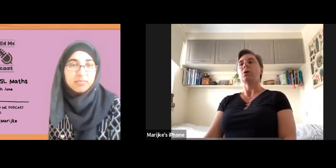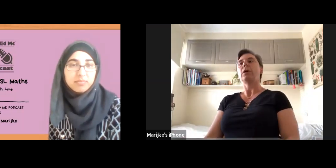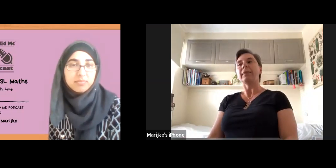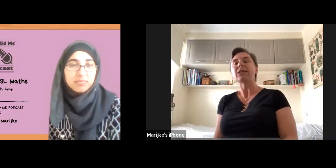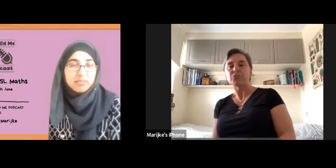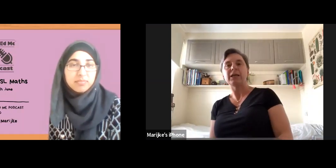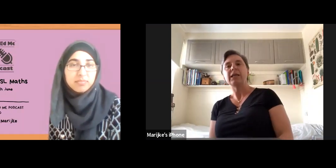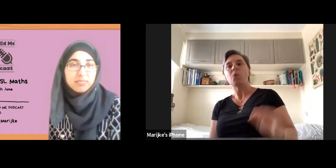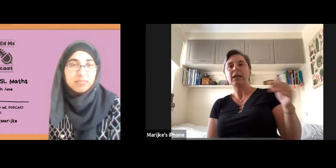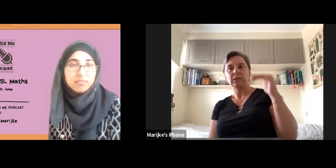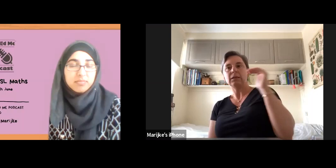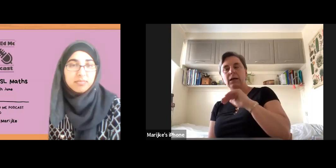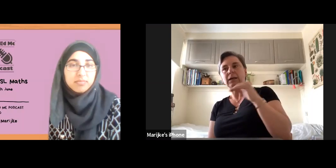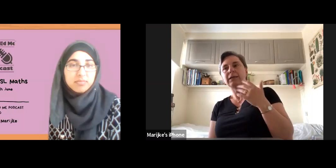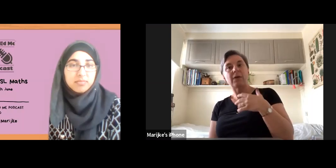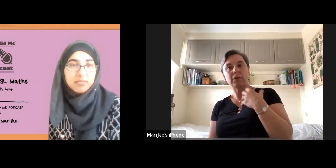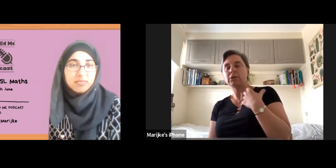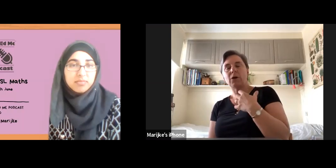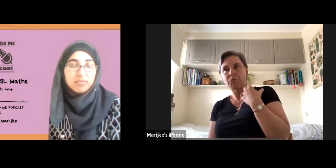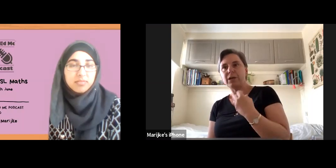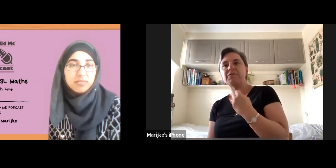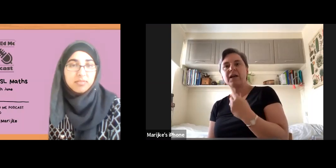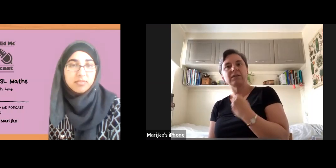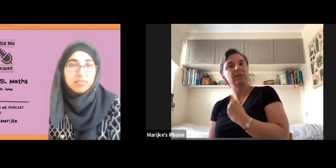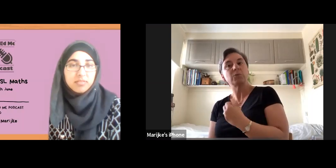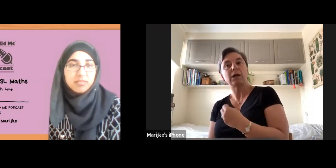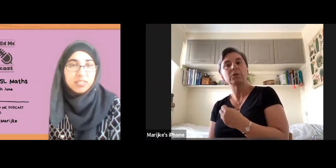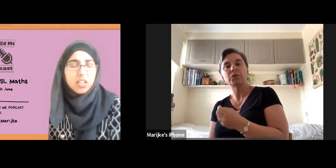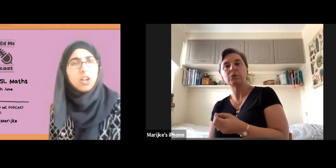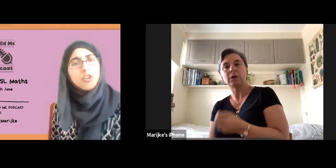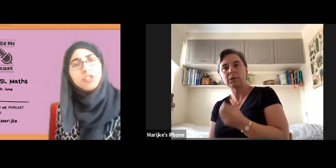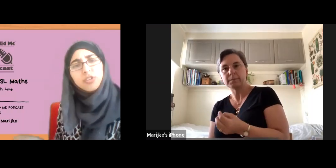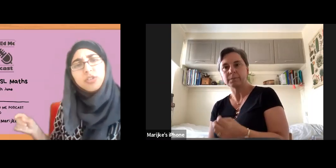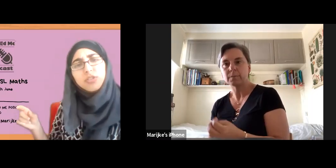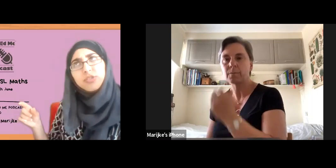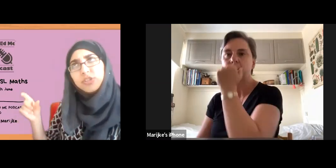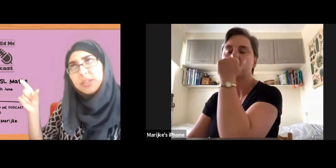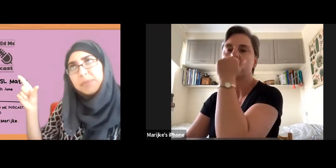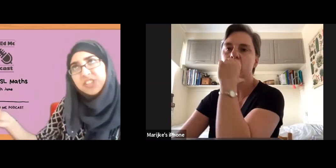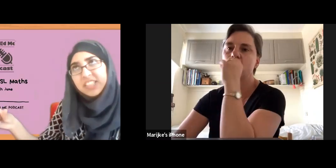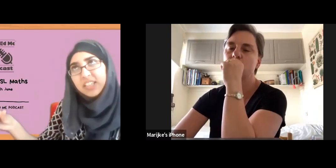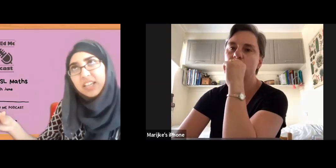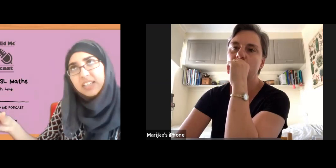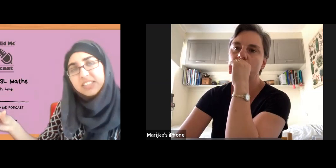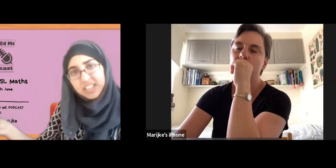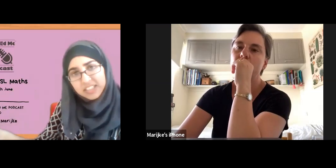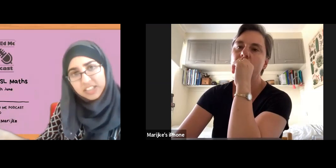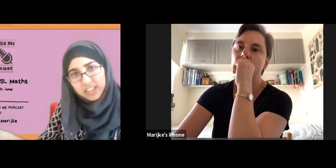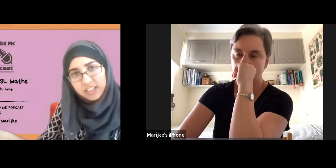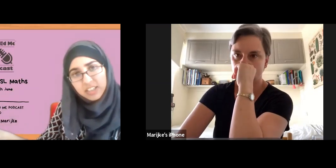and that's really when I then, I really felt this is what I want to do. So you did a PGC in science initially,